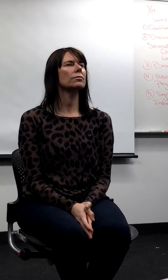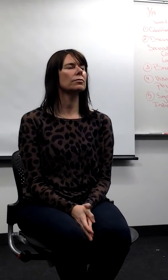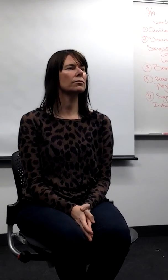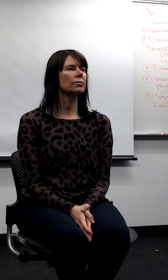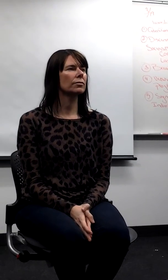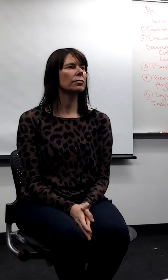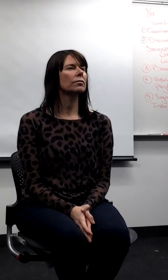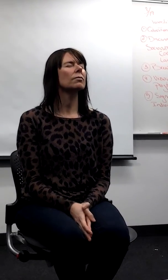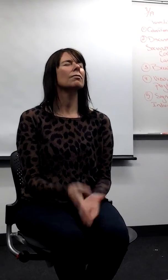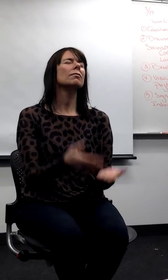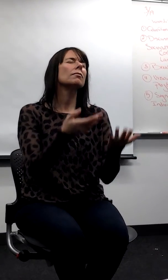up.